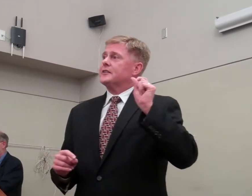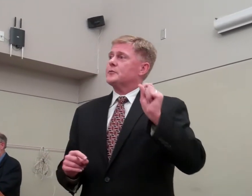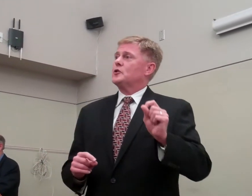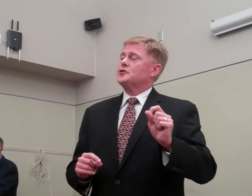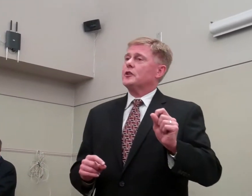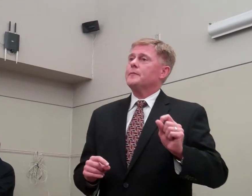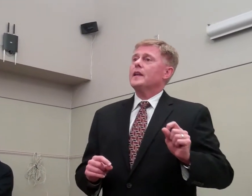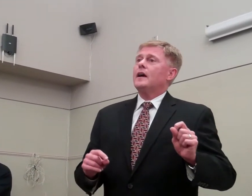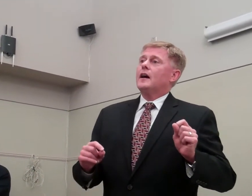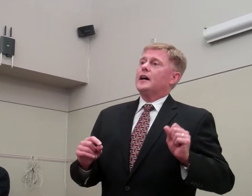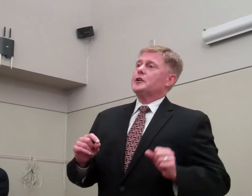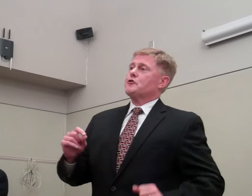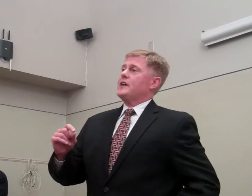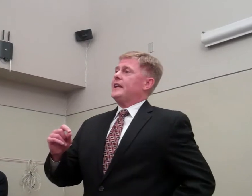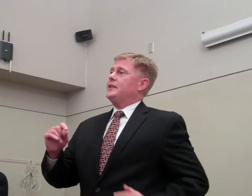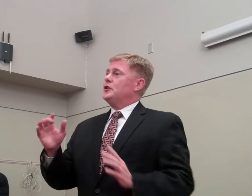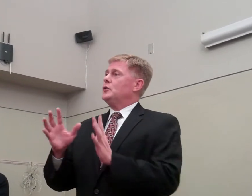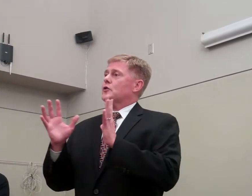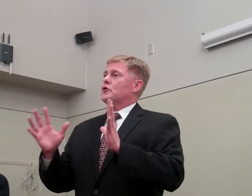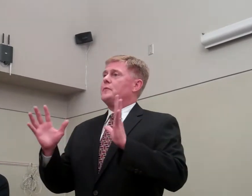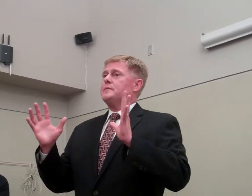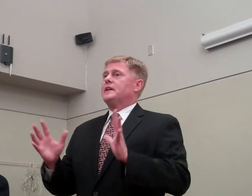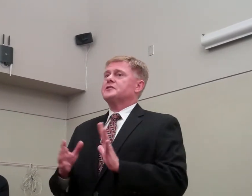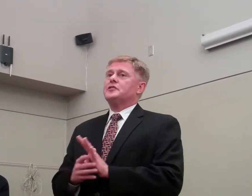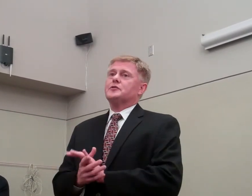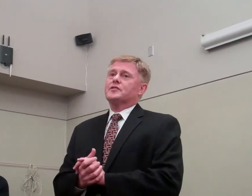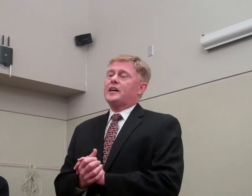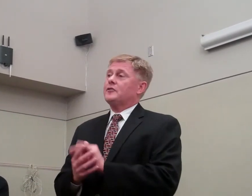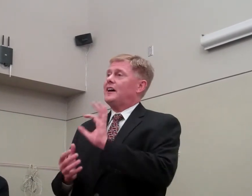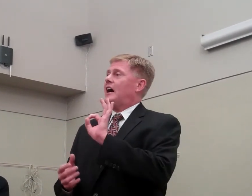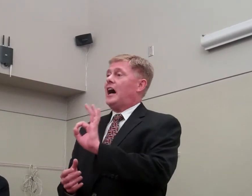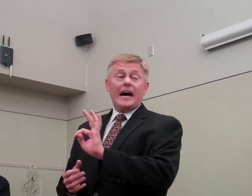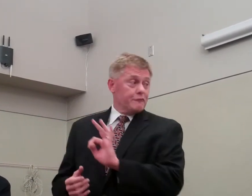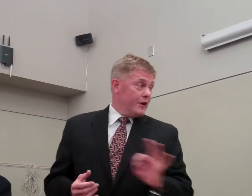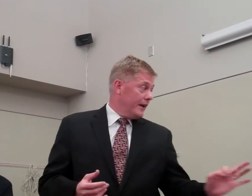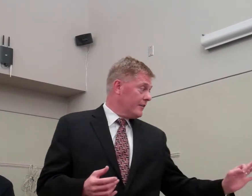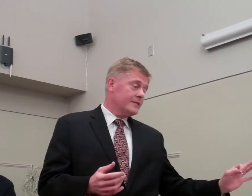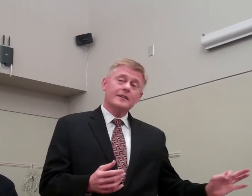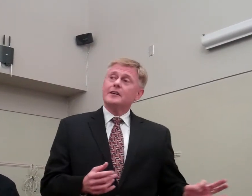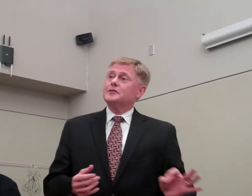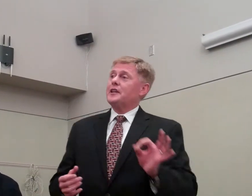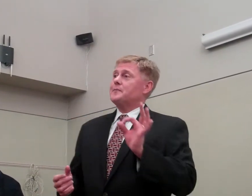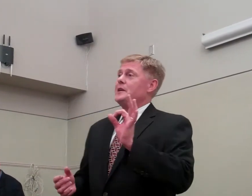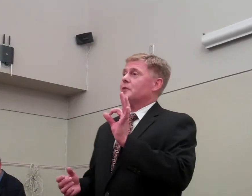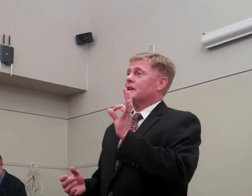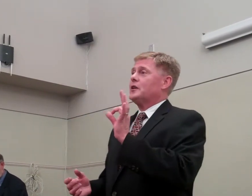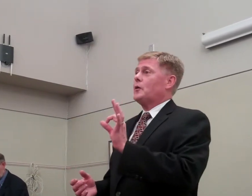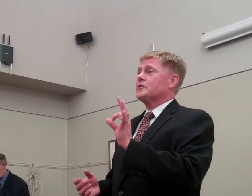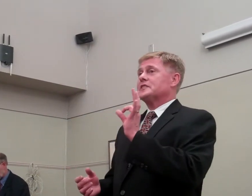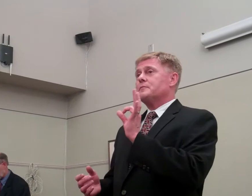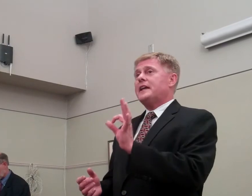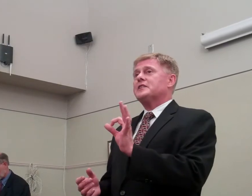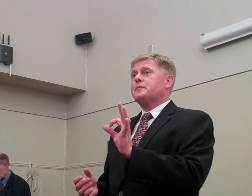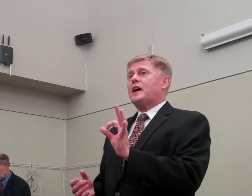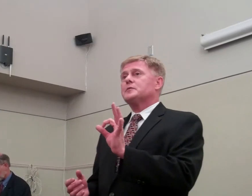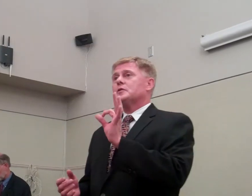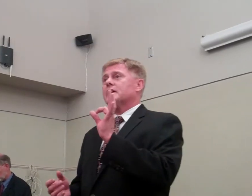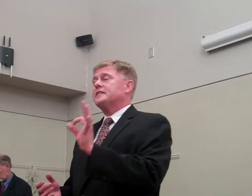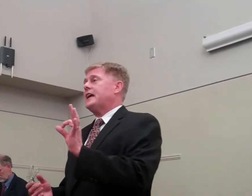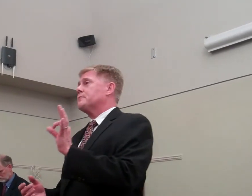commercial to create a new urban mixed-use center on rail so that people can hopefully, as many as possible, can take